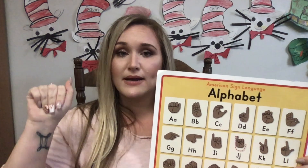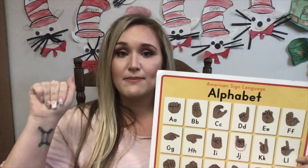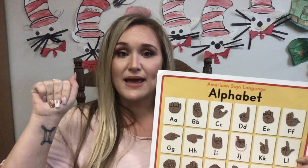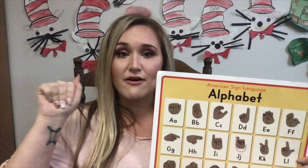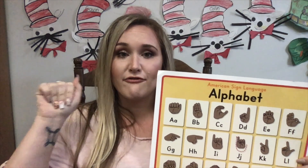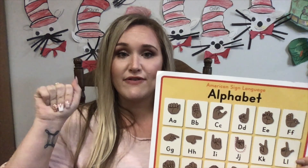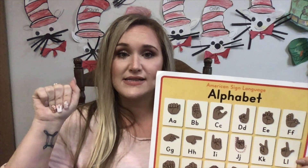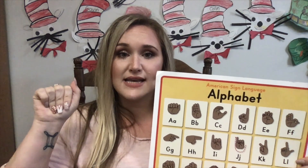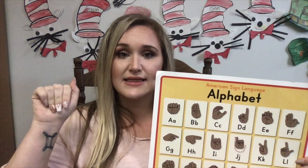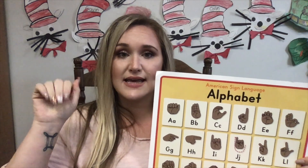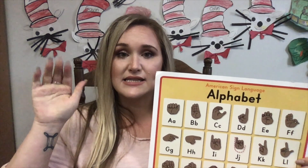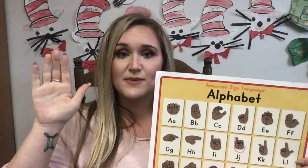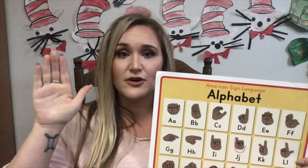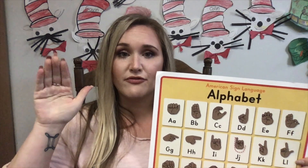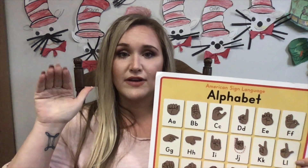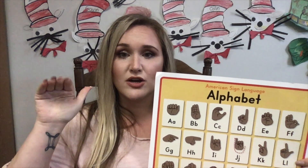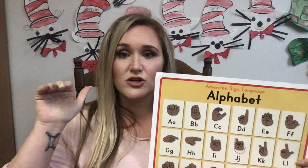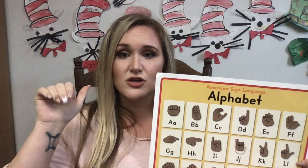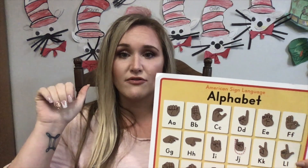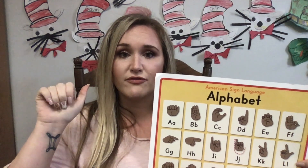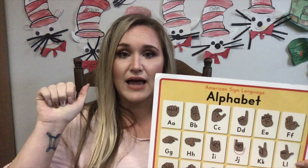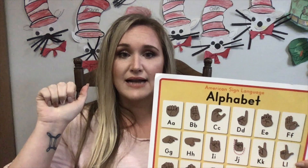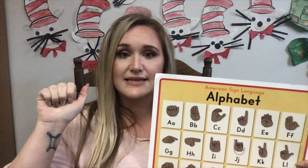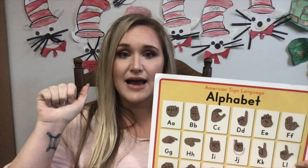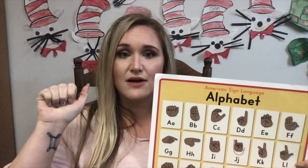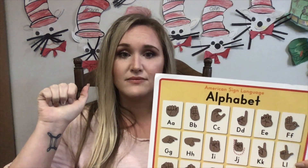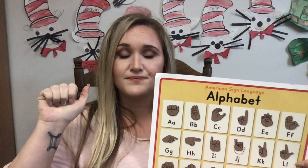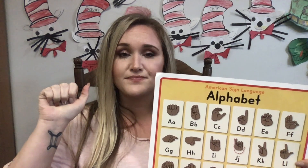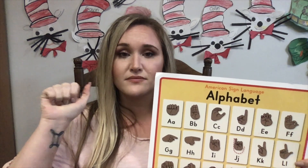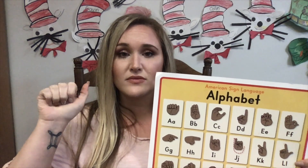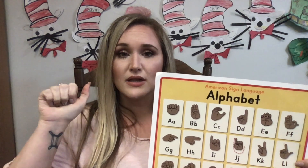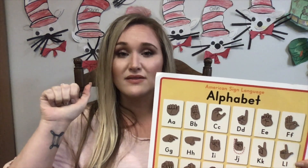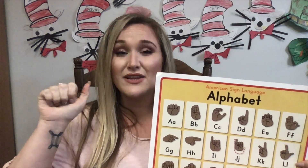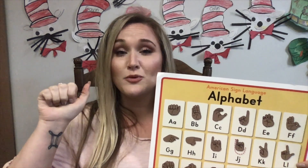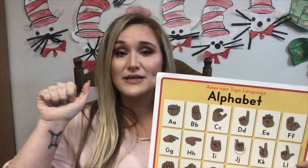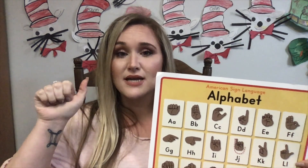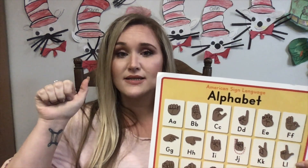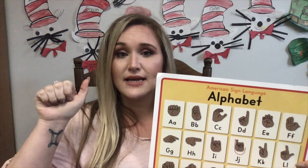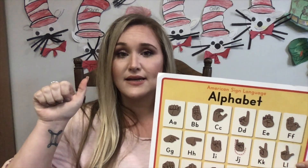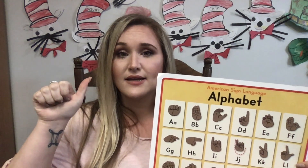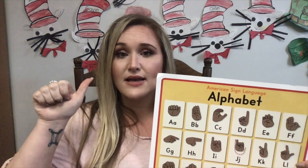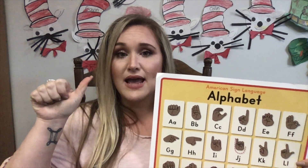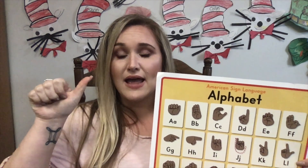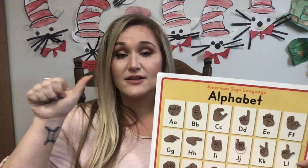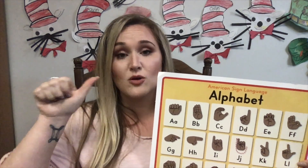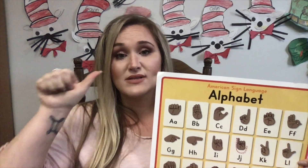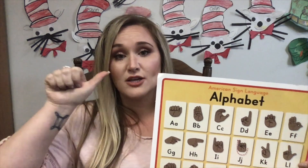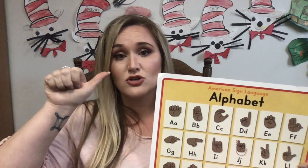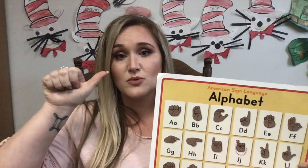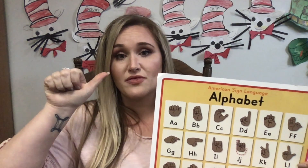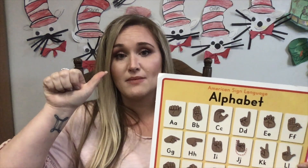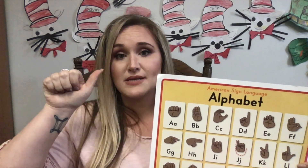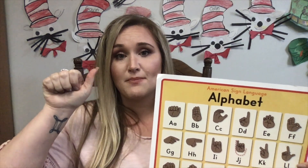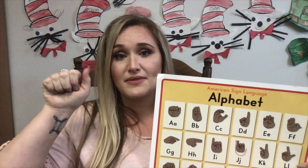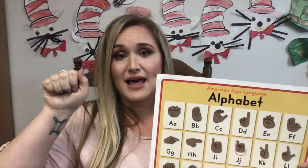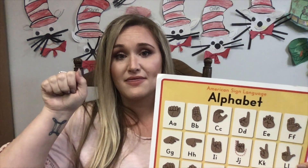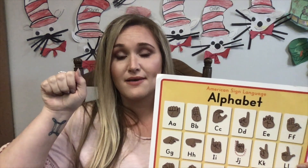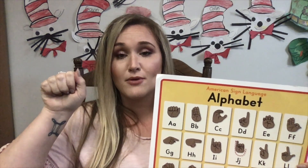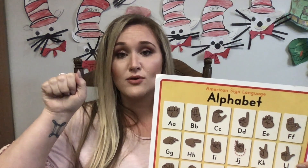make a fist like this, but your fingers are flat down, a little bit tucked in. It's almost like you're doing thumbs up, but that thumb goes in